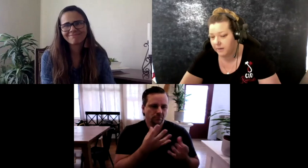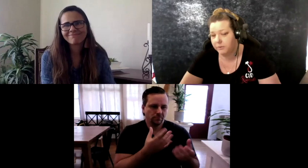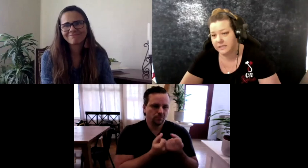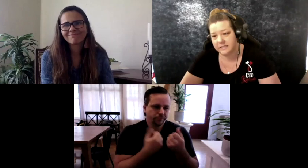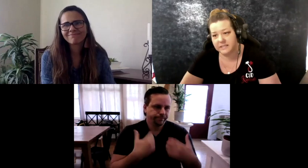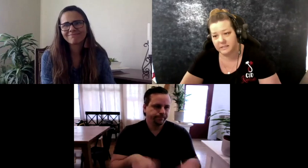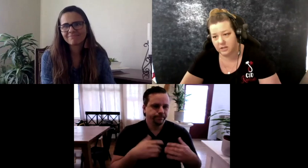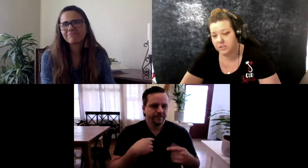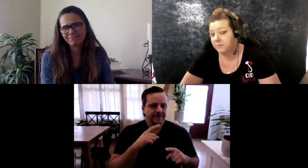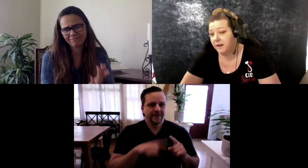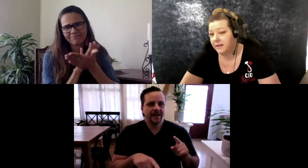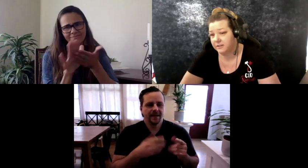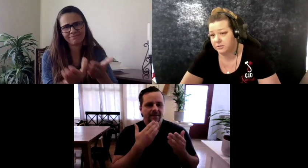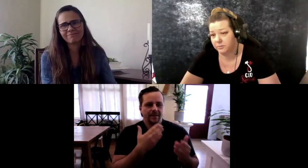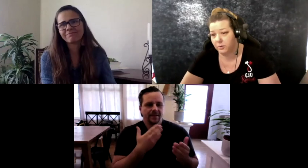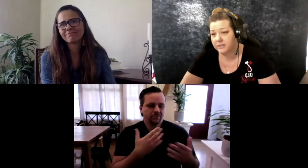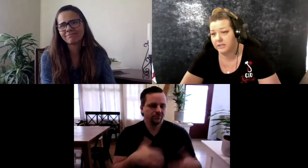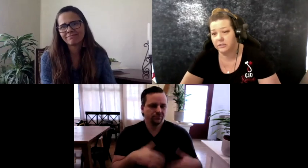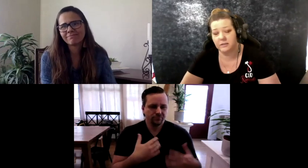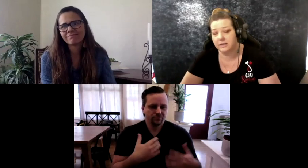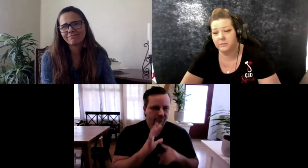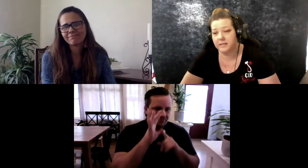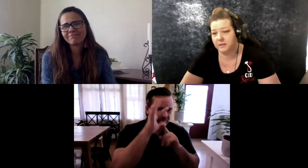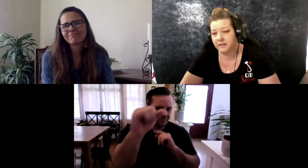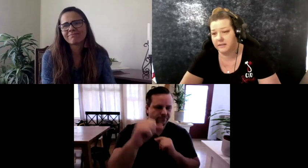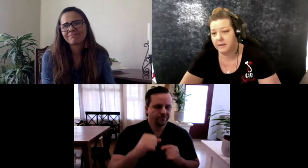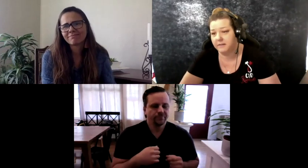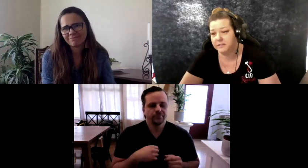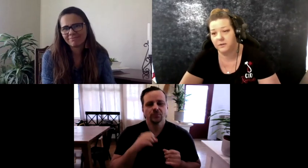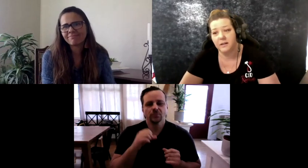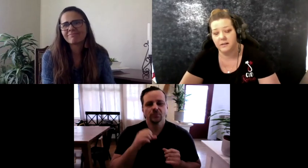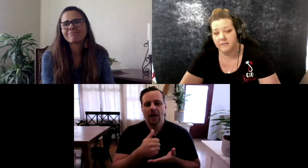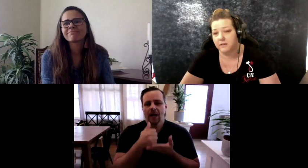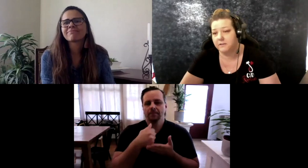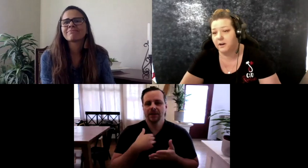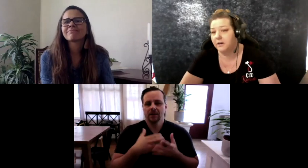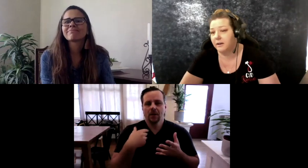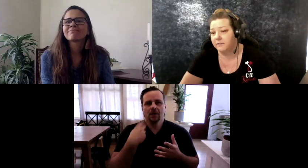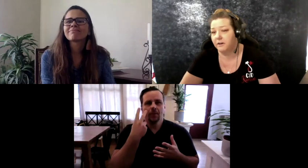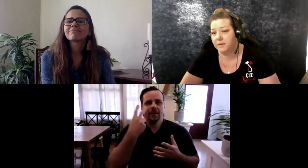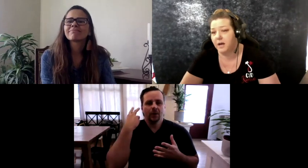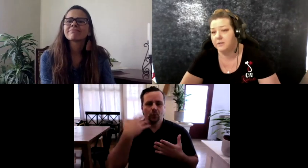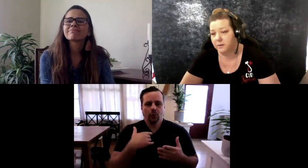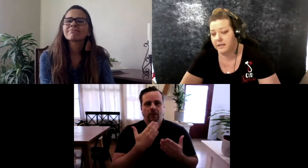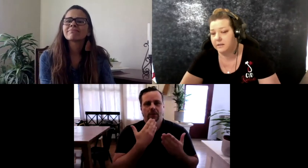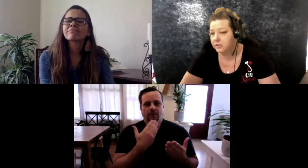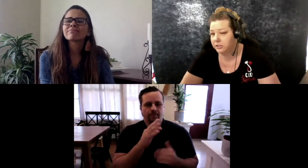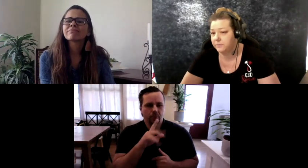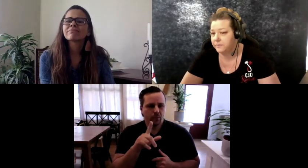time, I really needed CSDR to provide that extra support. I couldn't possibly thank them enough. So they've gone far and